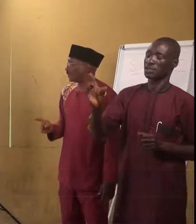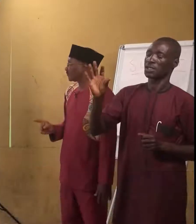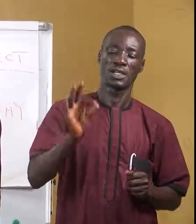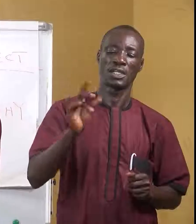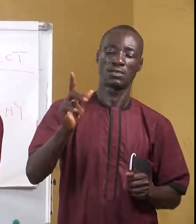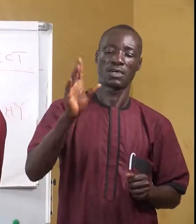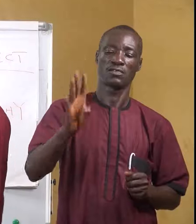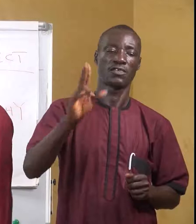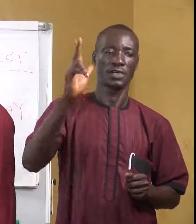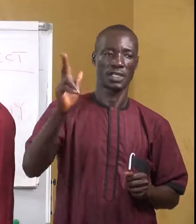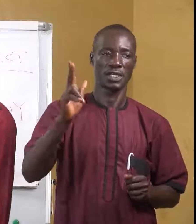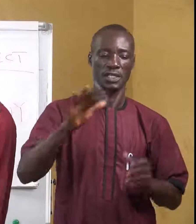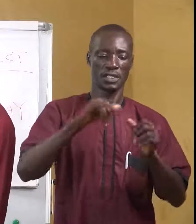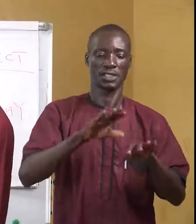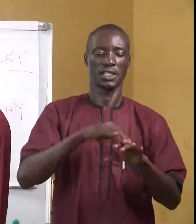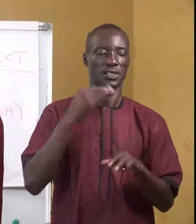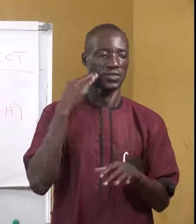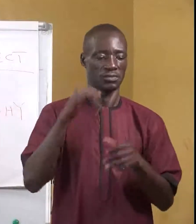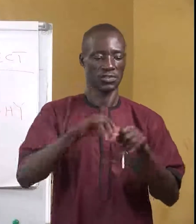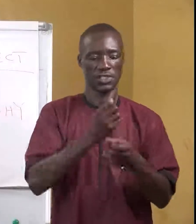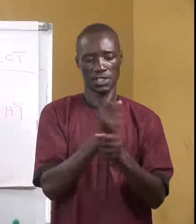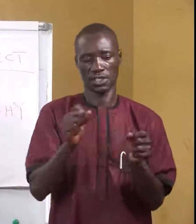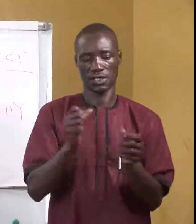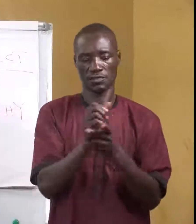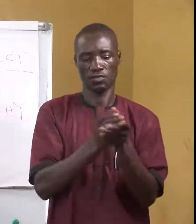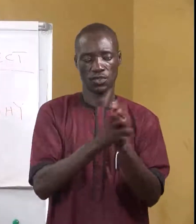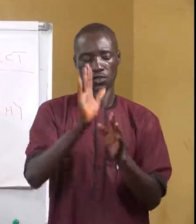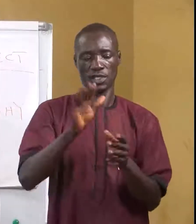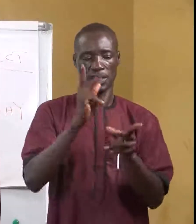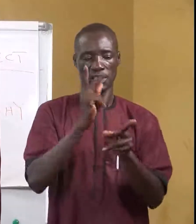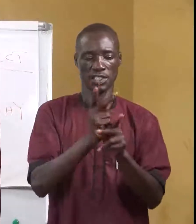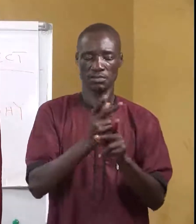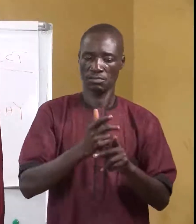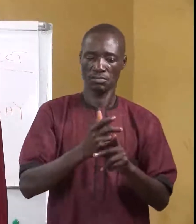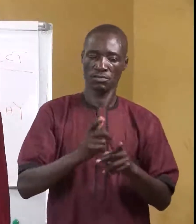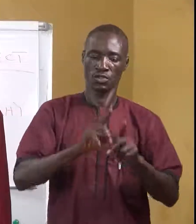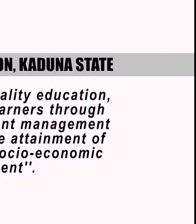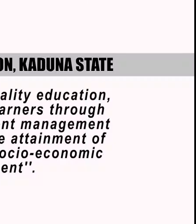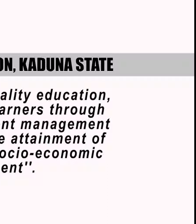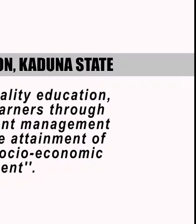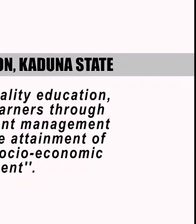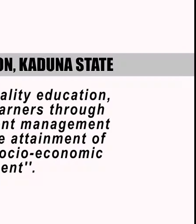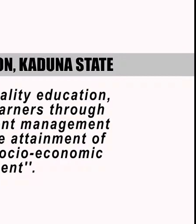080-3861-9143. Stay at home, stay safe, and keep learning. Thank you.